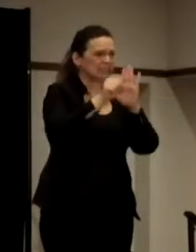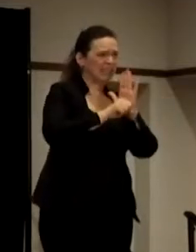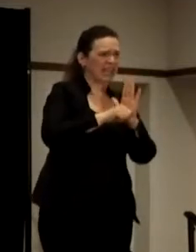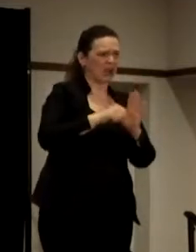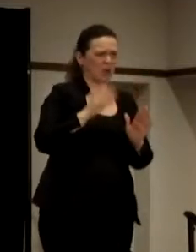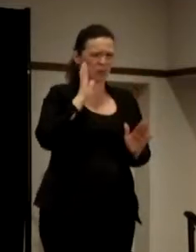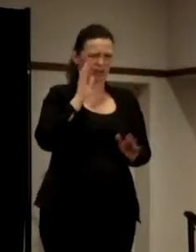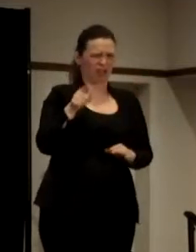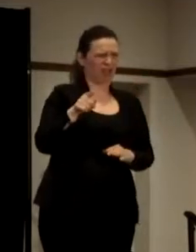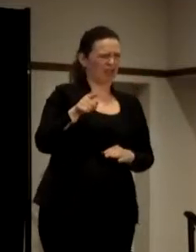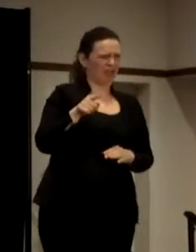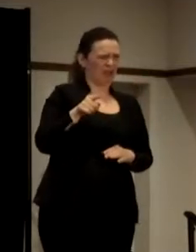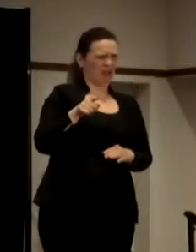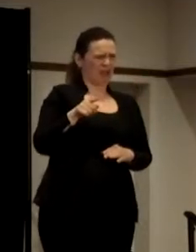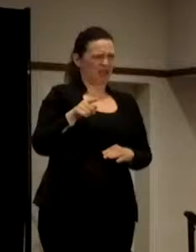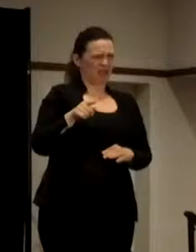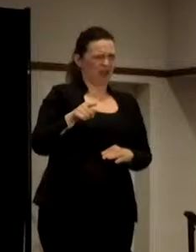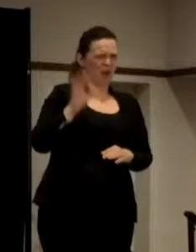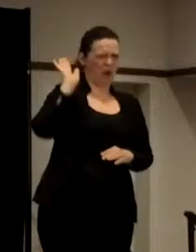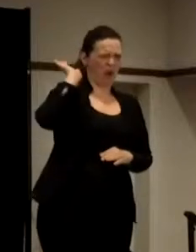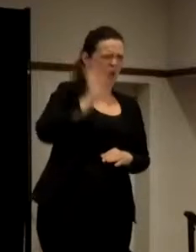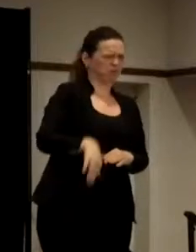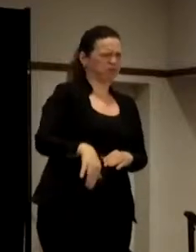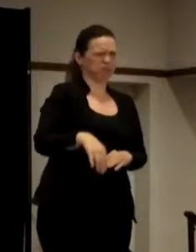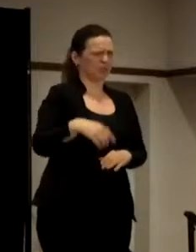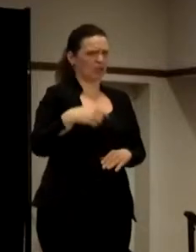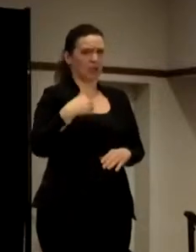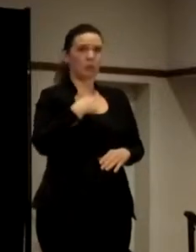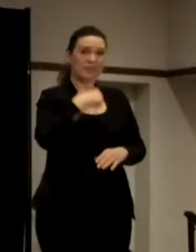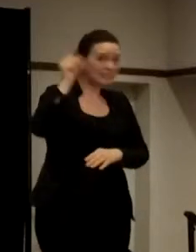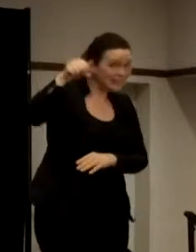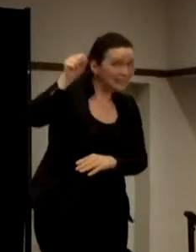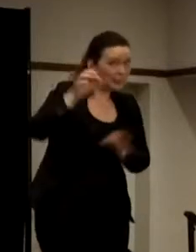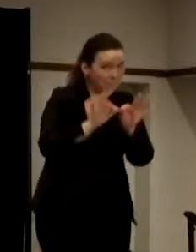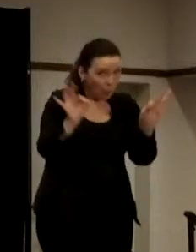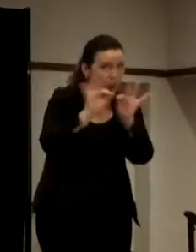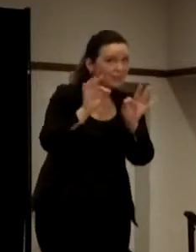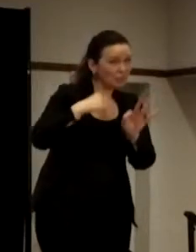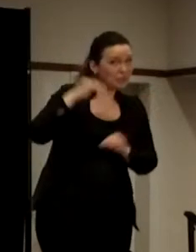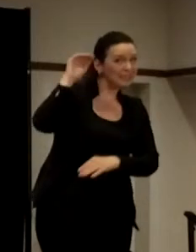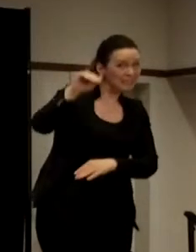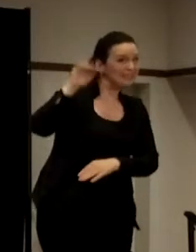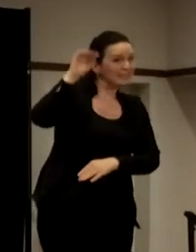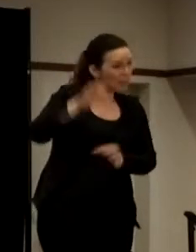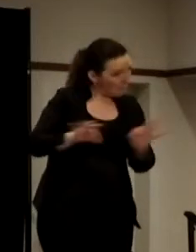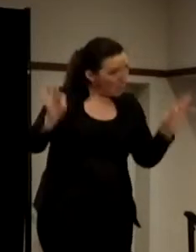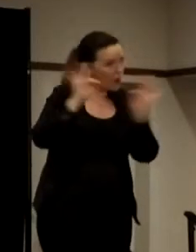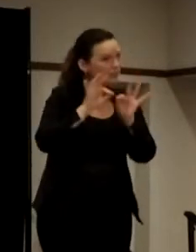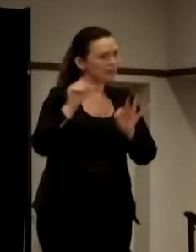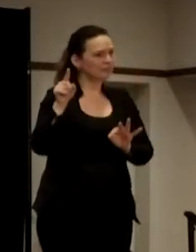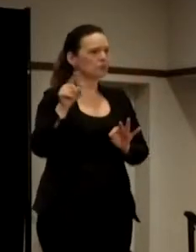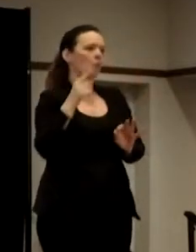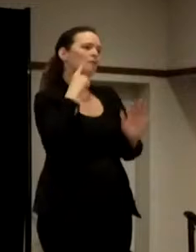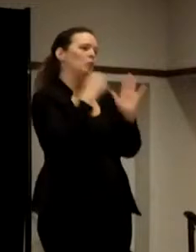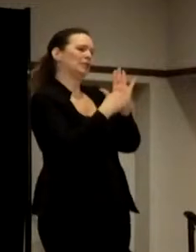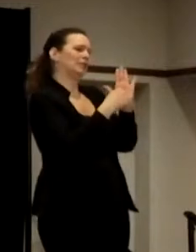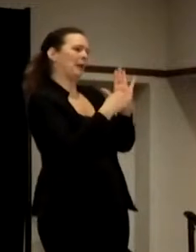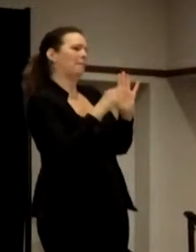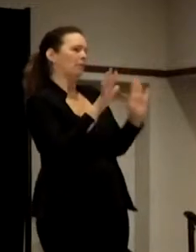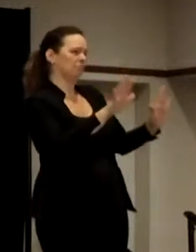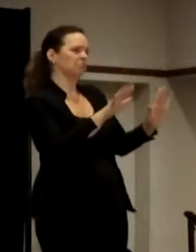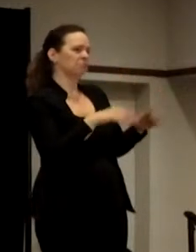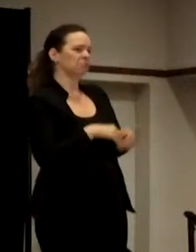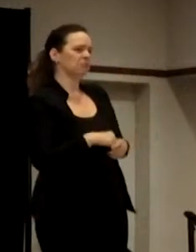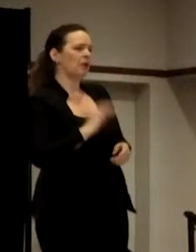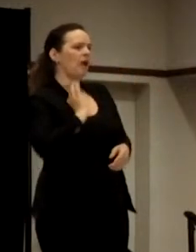I've talked to the state today and I ask about restaurants. Is it feasible why we're at 0.7% positive rate for